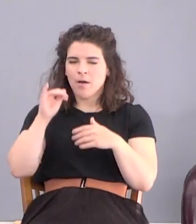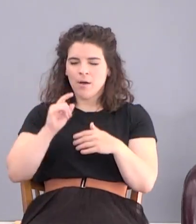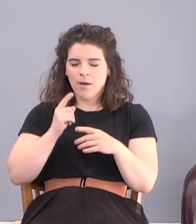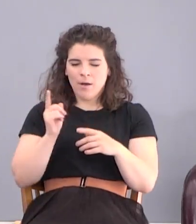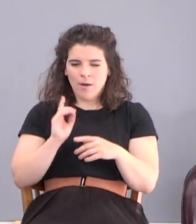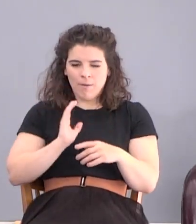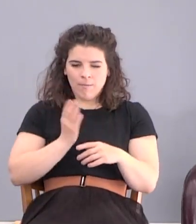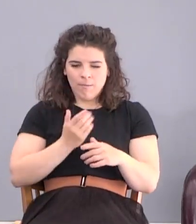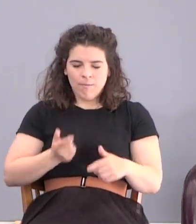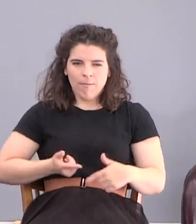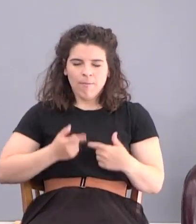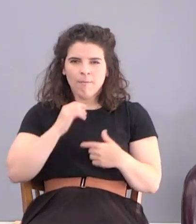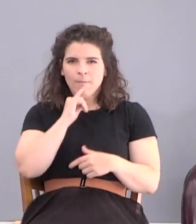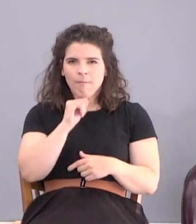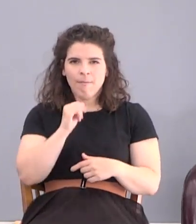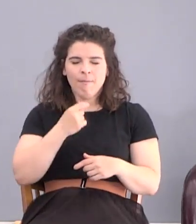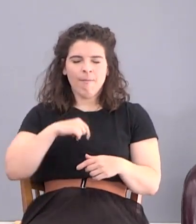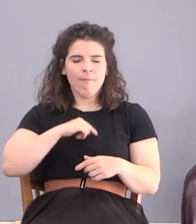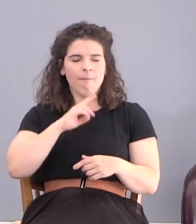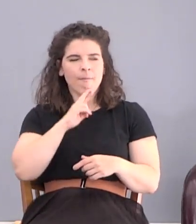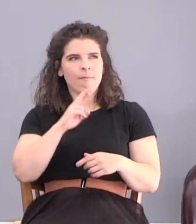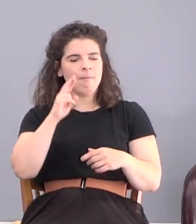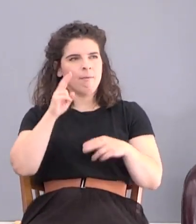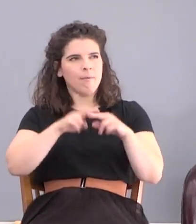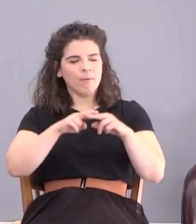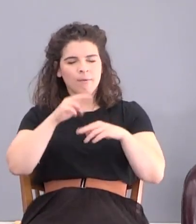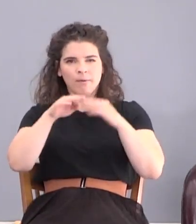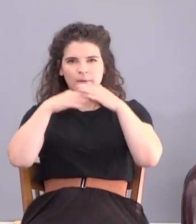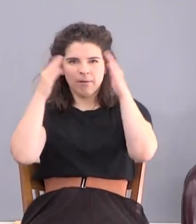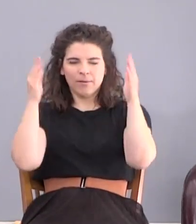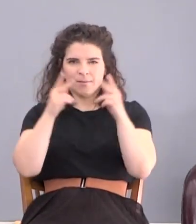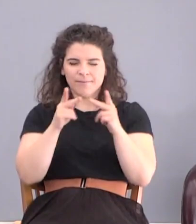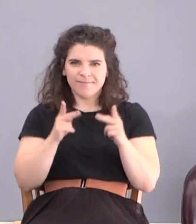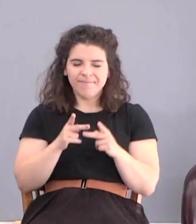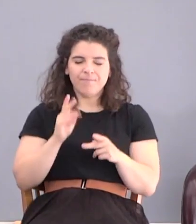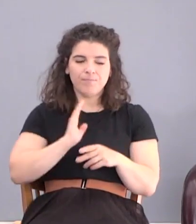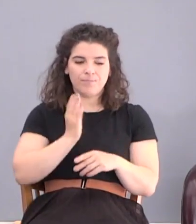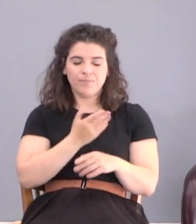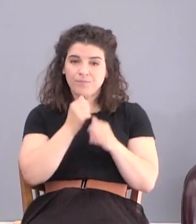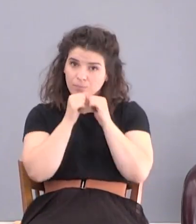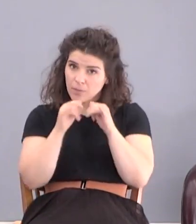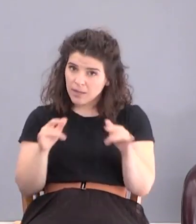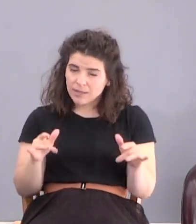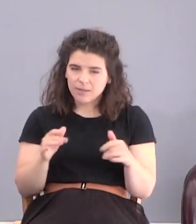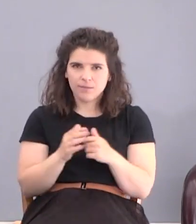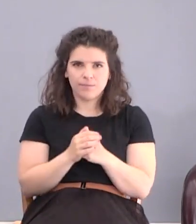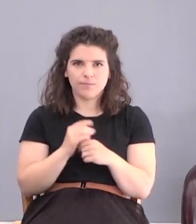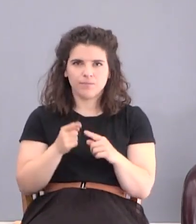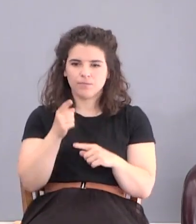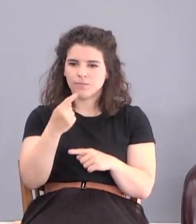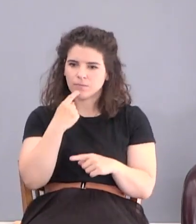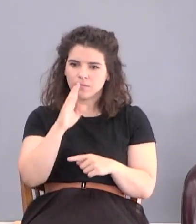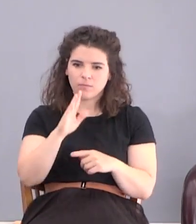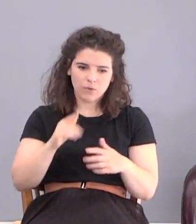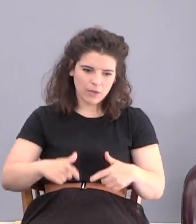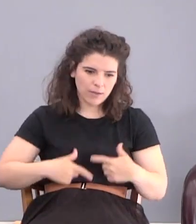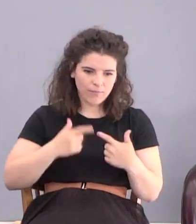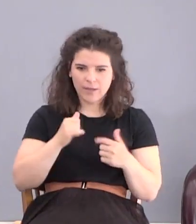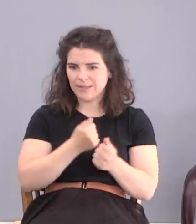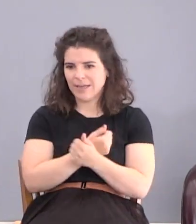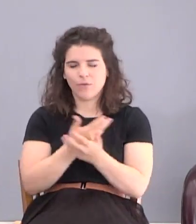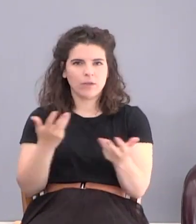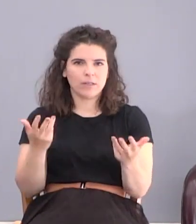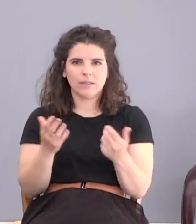where our life is, and that is where we are seated in heavenly places. It's where our blessings are. When you say your life, I mean, that's